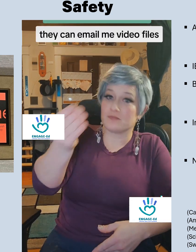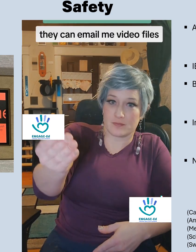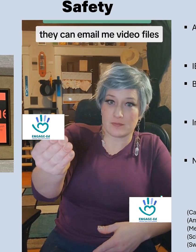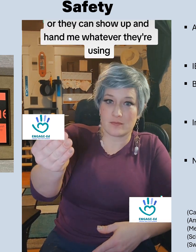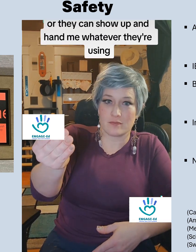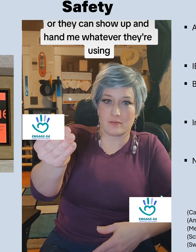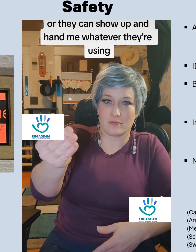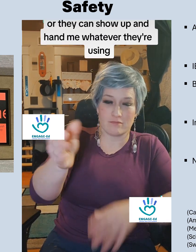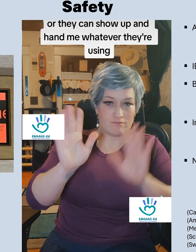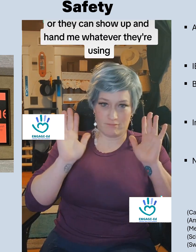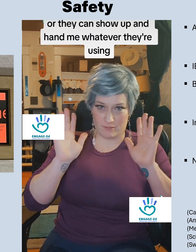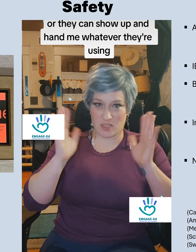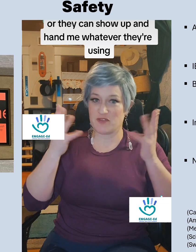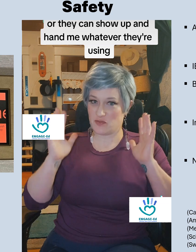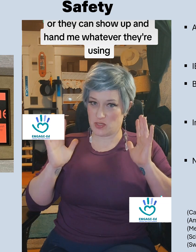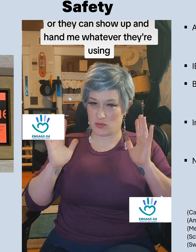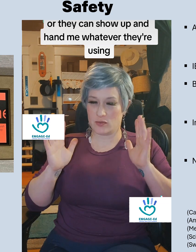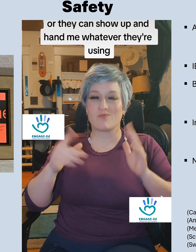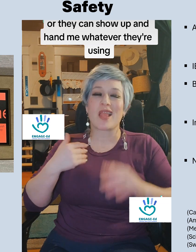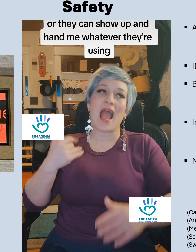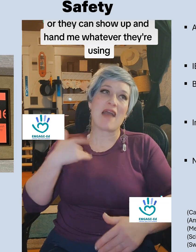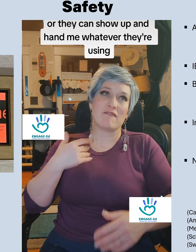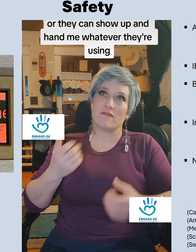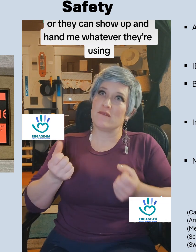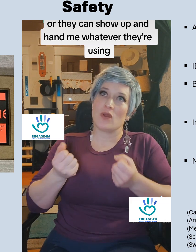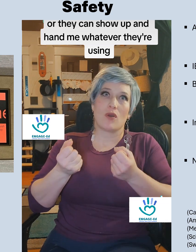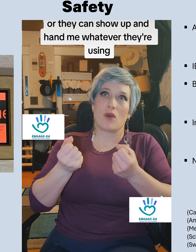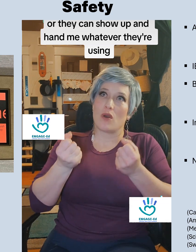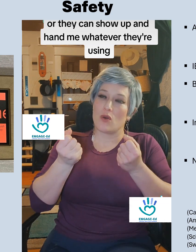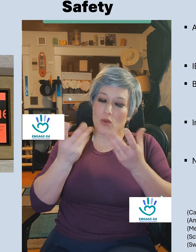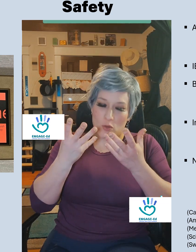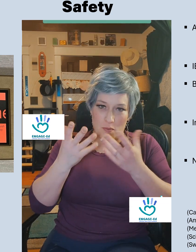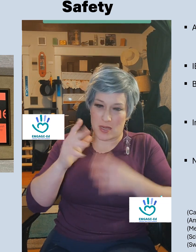video files or they can show up and hand me whatever they're using.